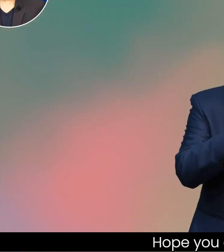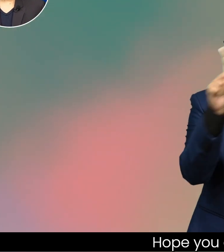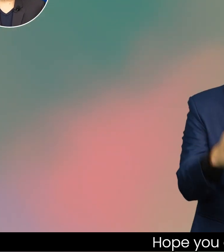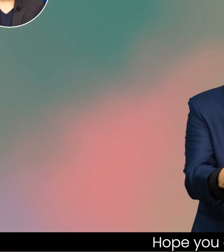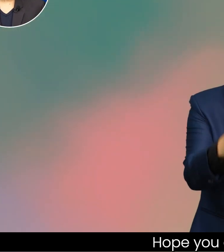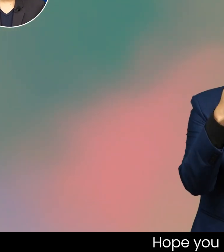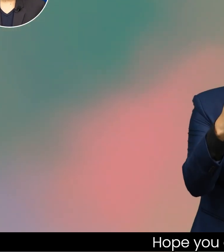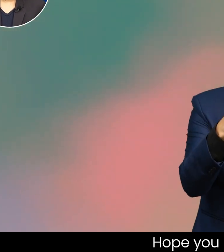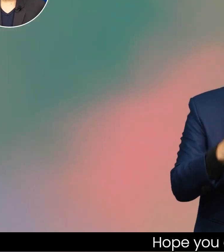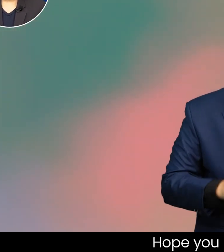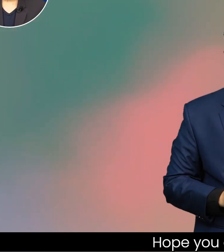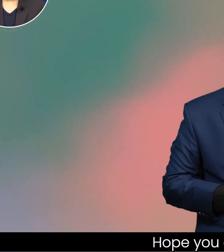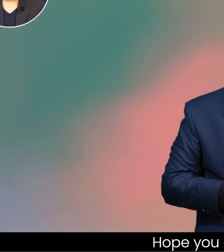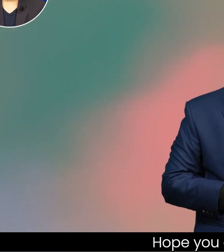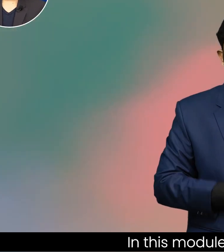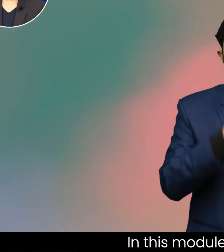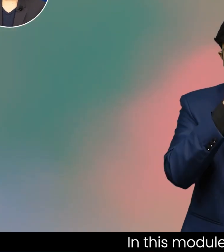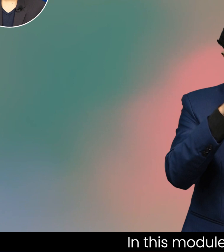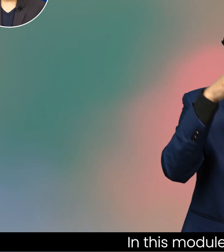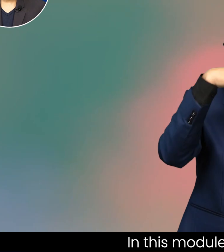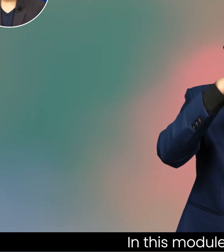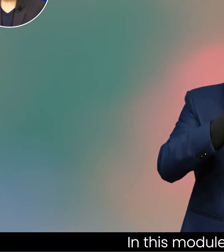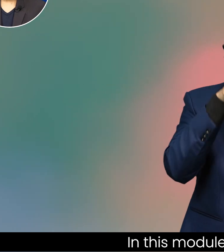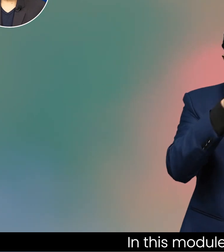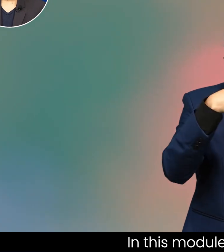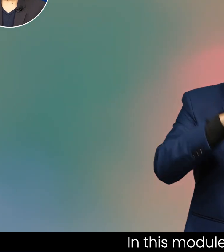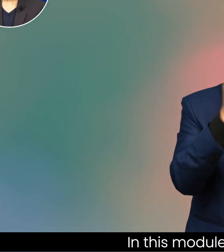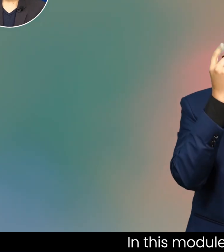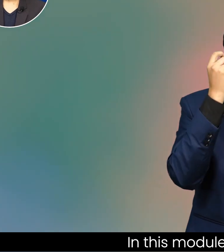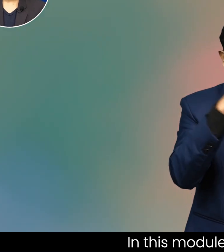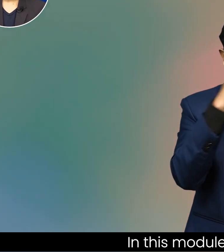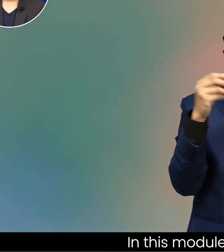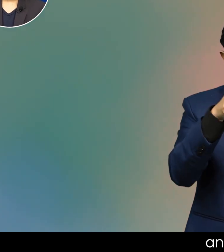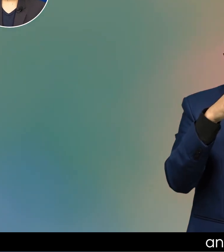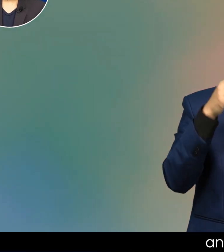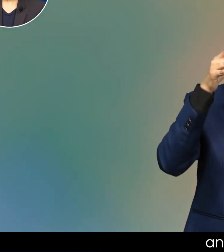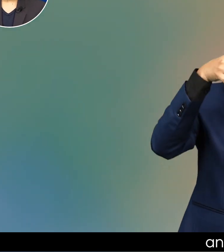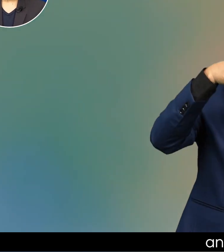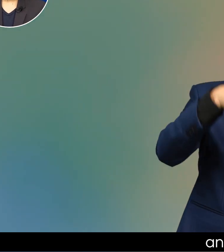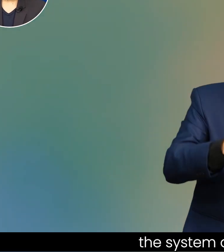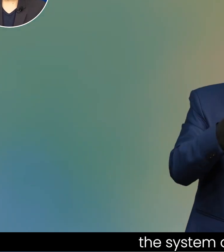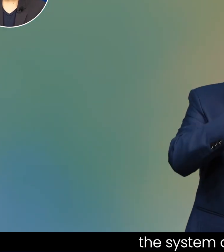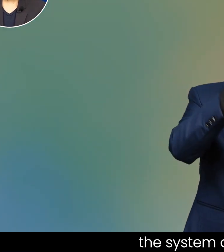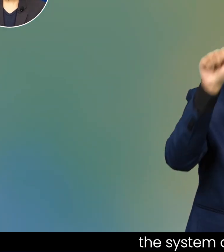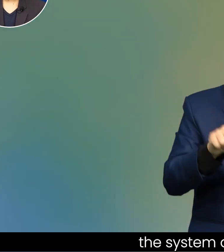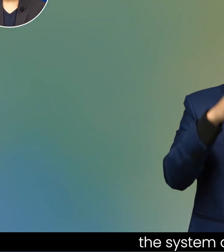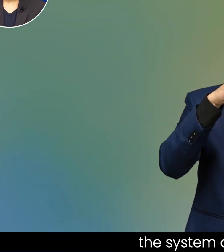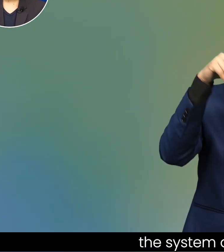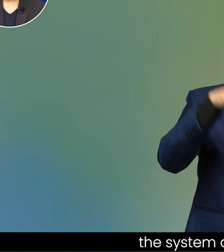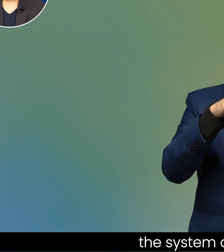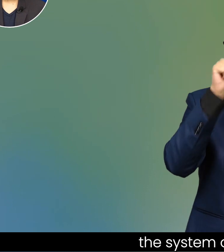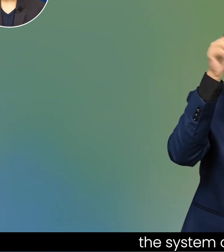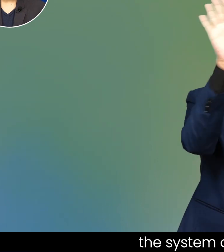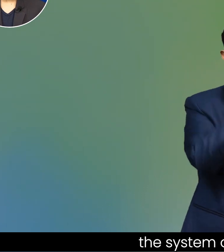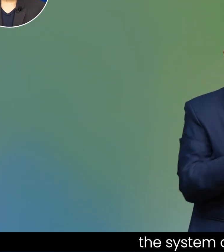Hope you all are doing well. In this module, you will understand and analyze the system of